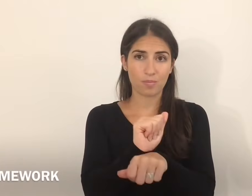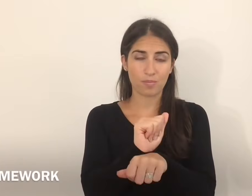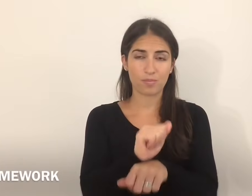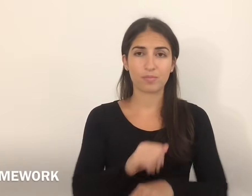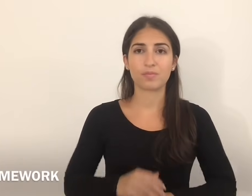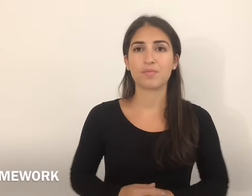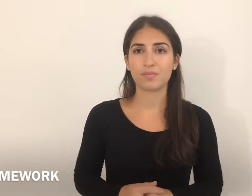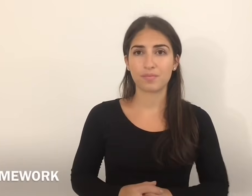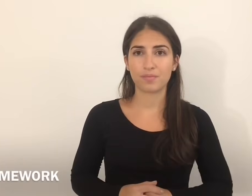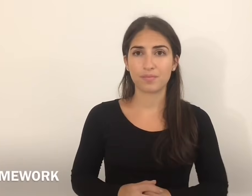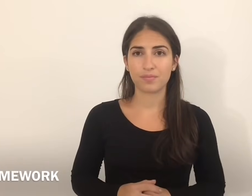Homework.